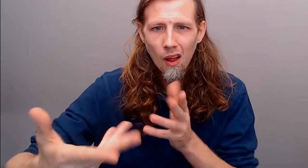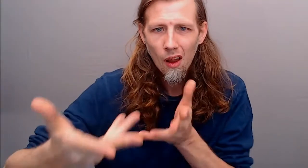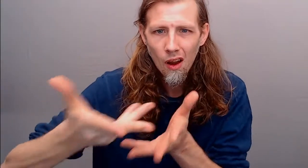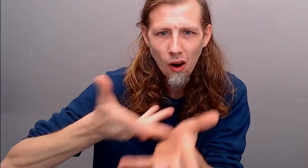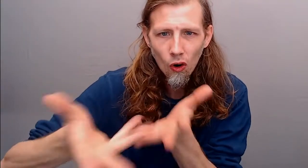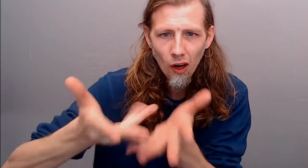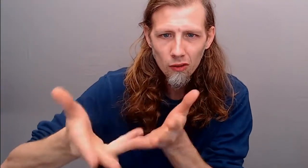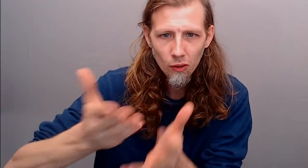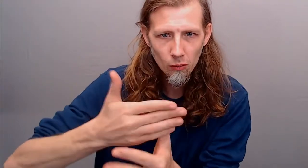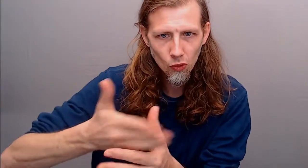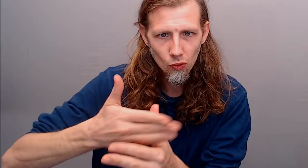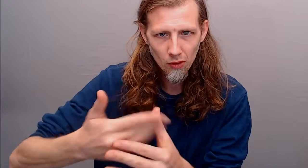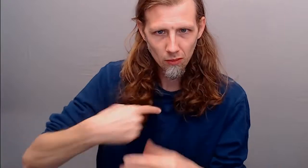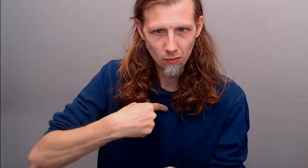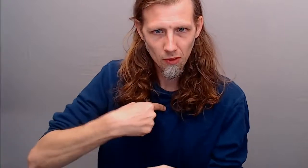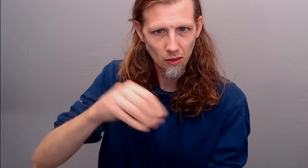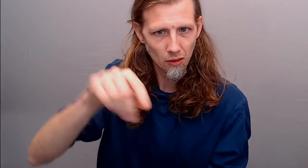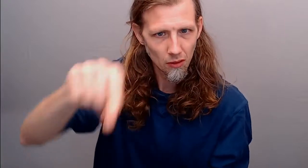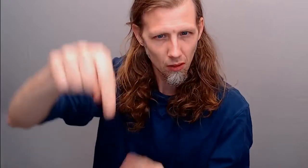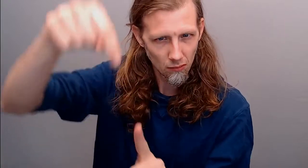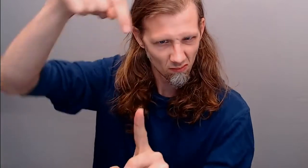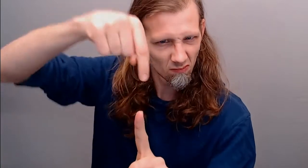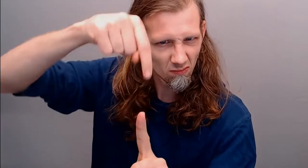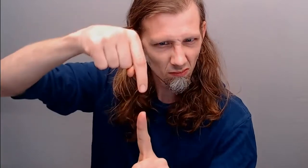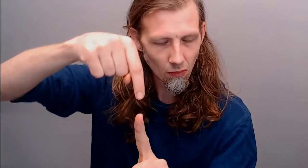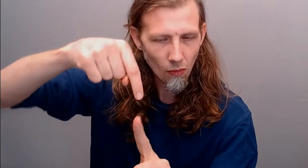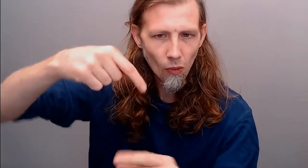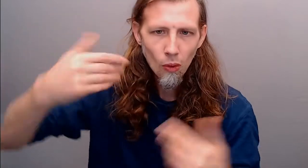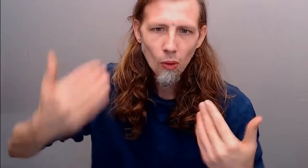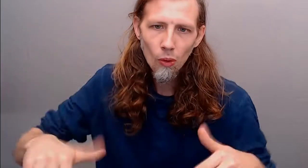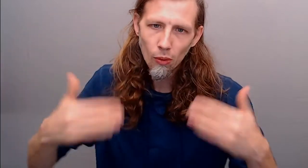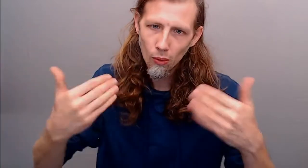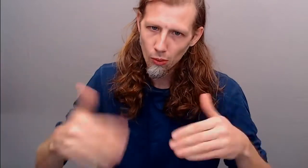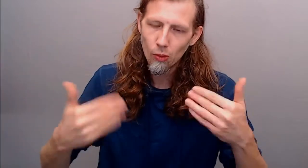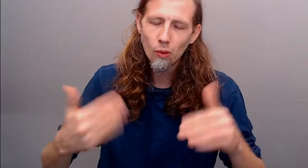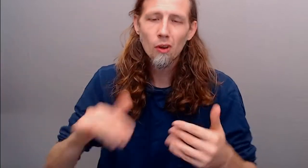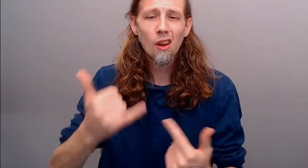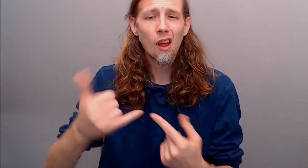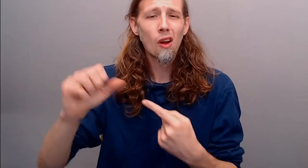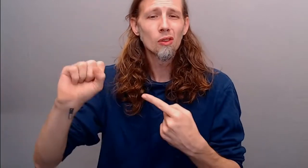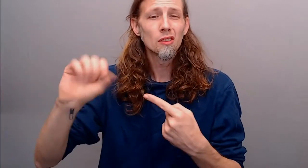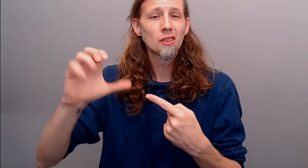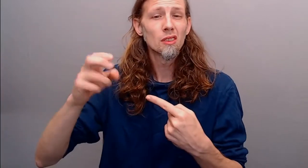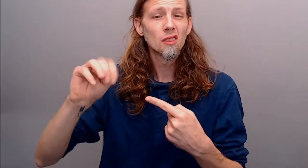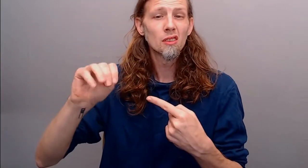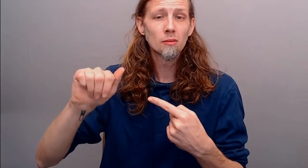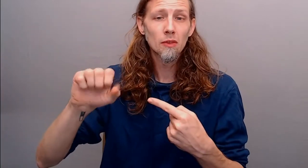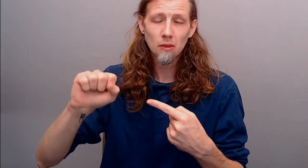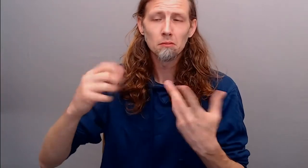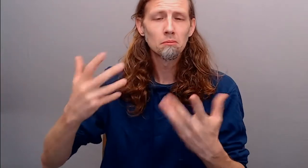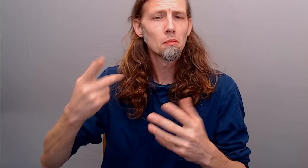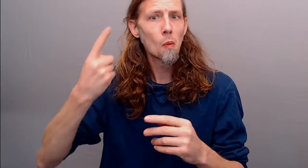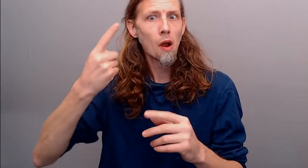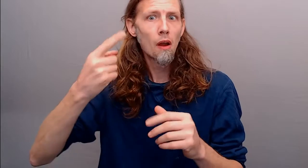but knowledge is co-constructed through interaction with one another. One important aspect of schemas is